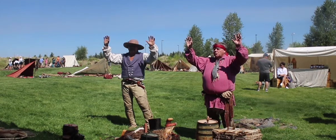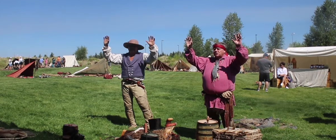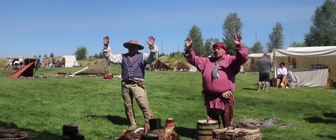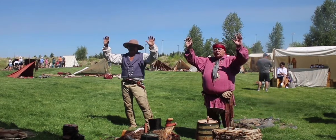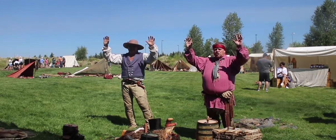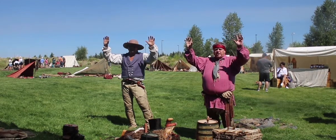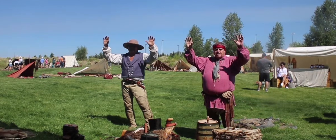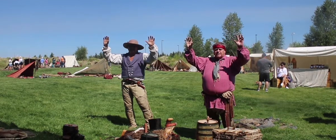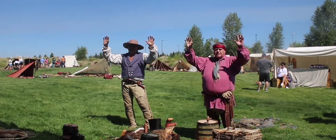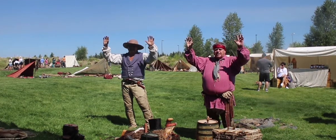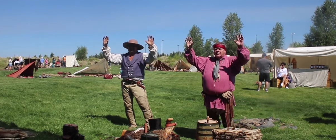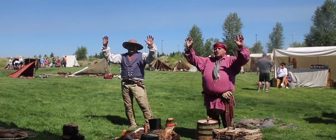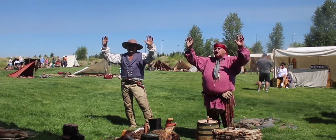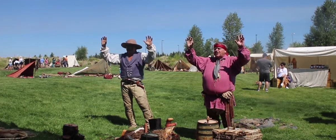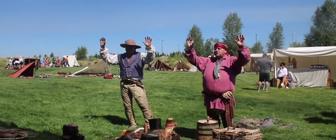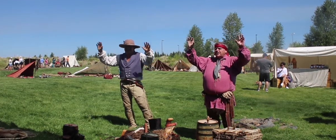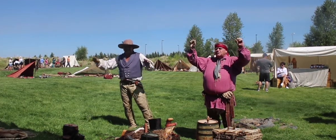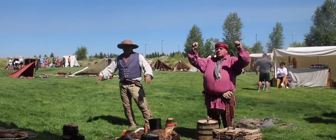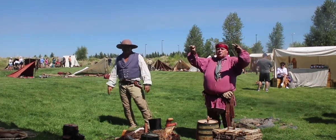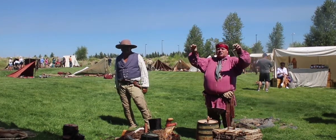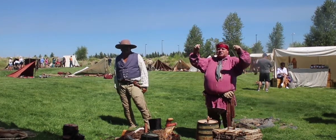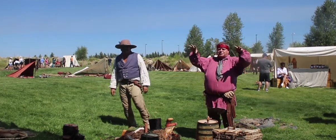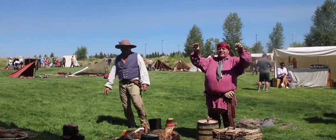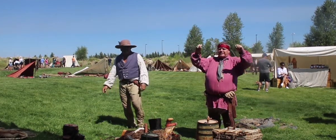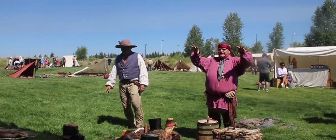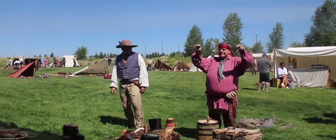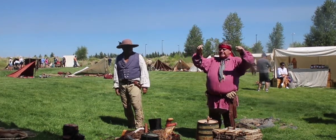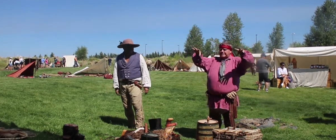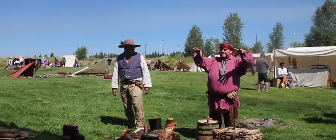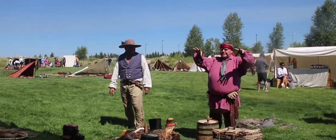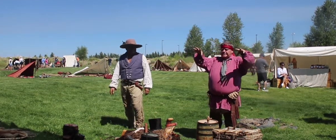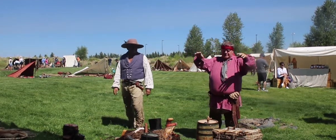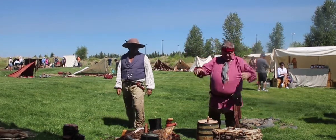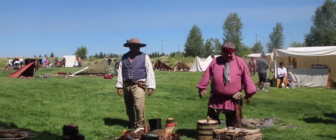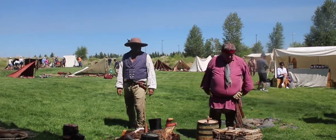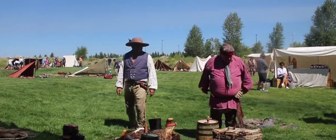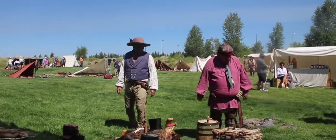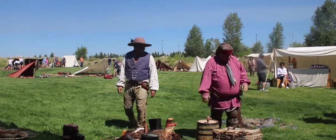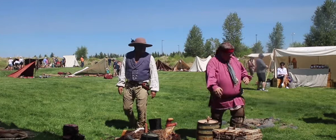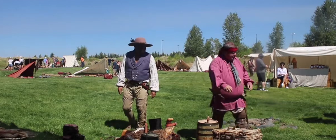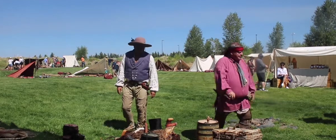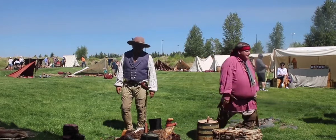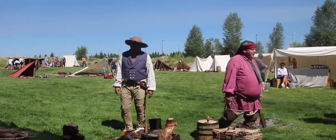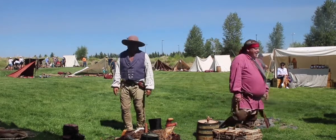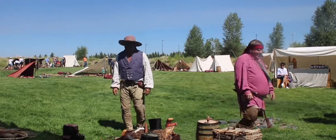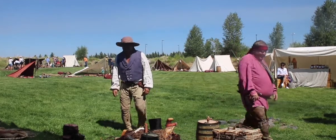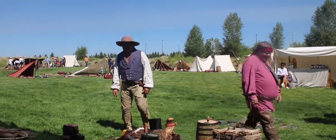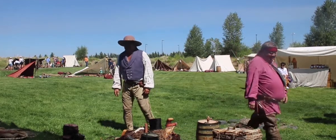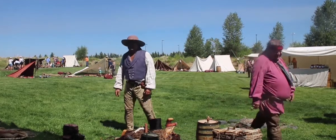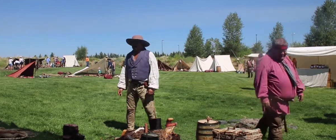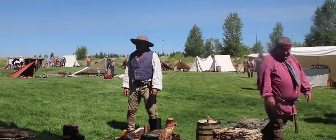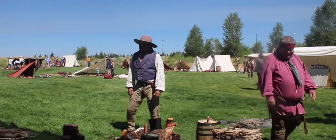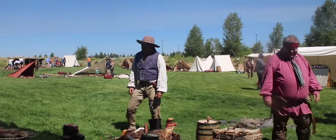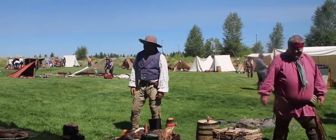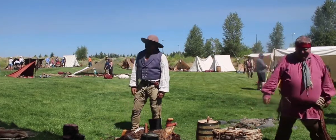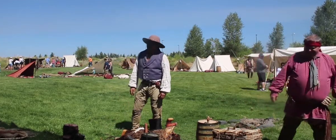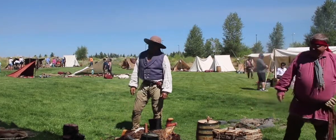want to talk dirty. Have you dried your hands? We don't want to spit. Right. All right, we're good to go then. Okay. And the basic